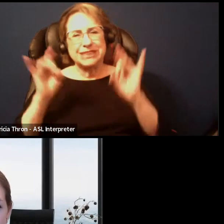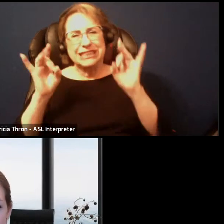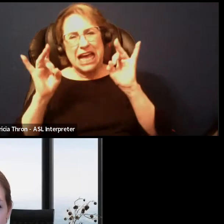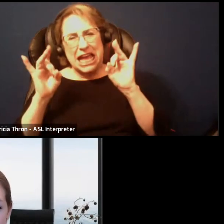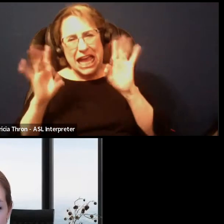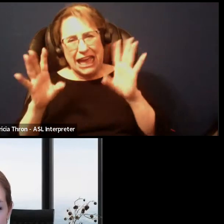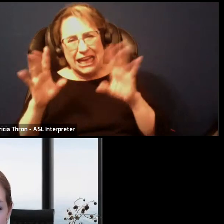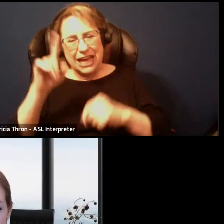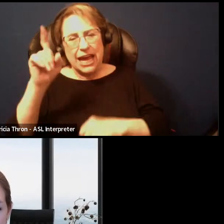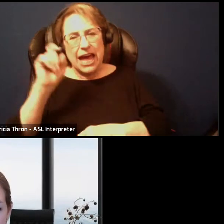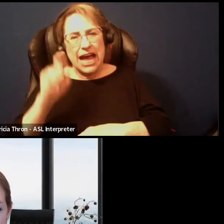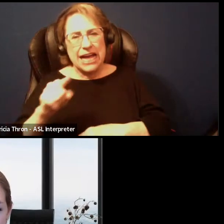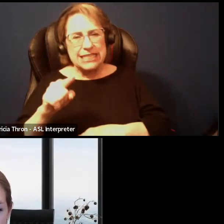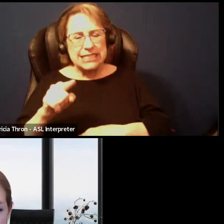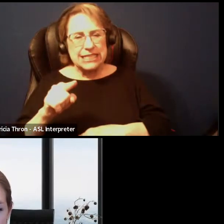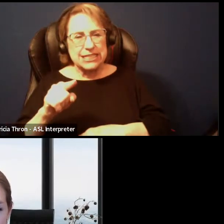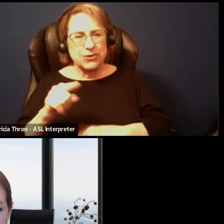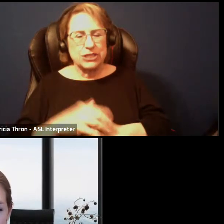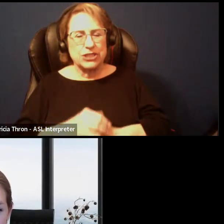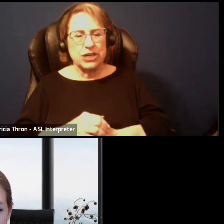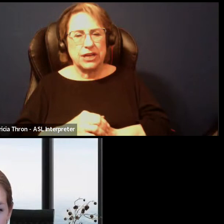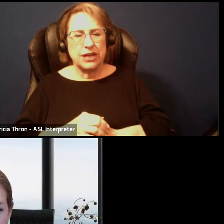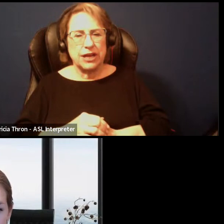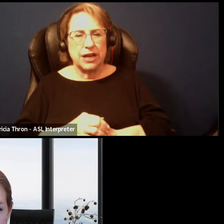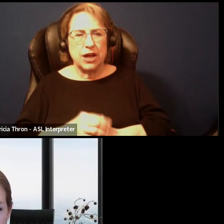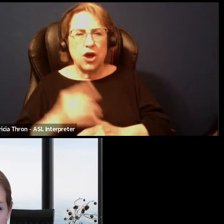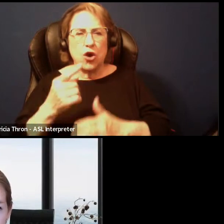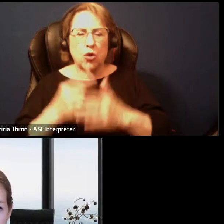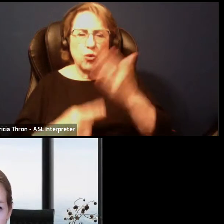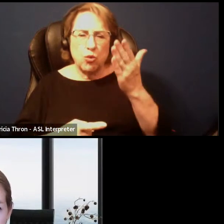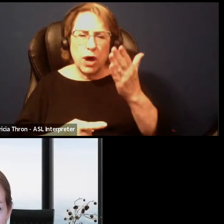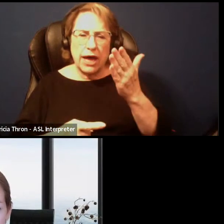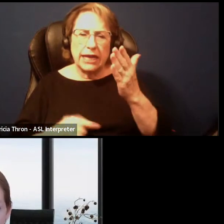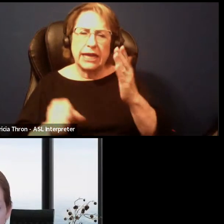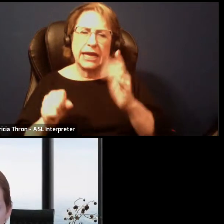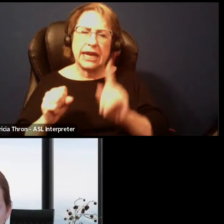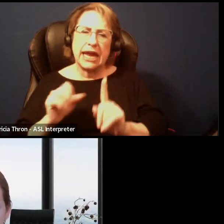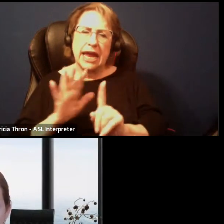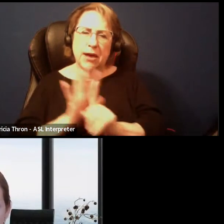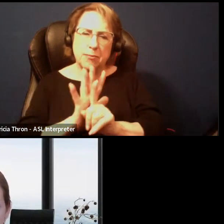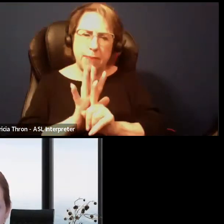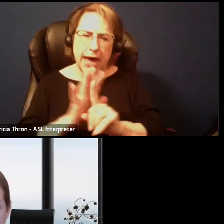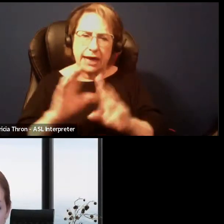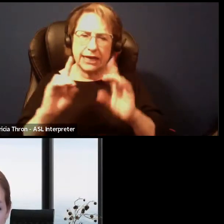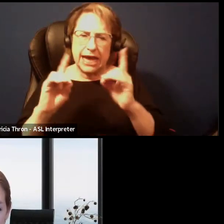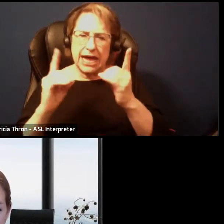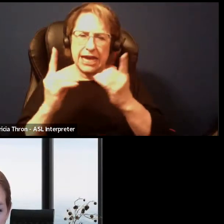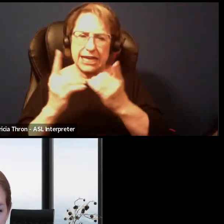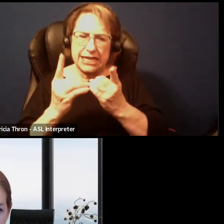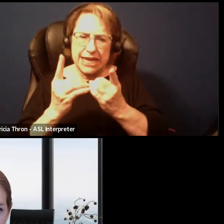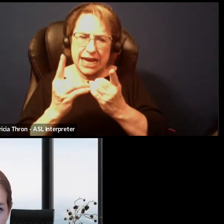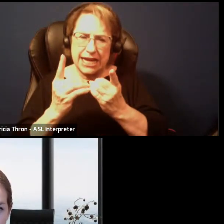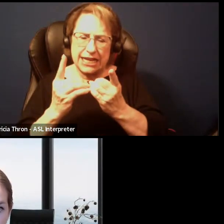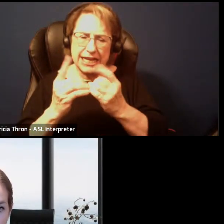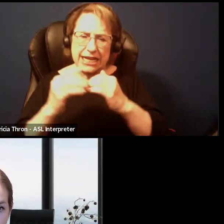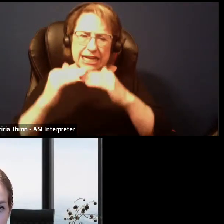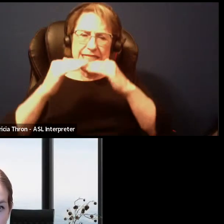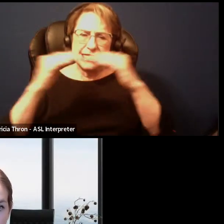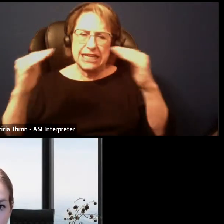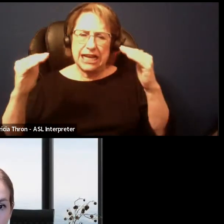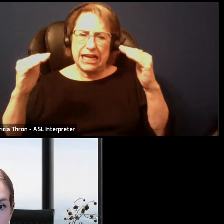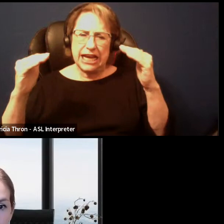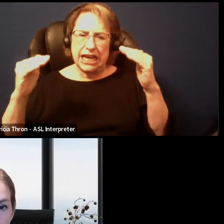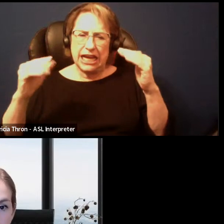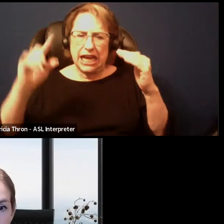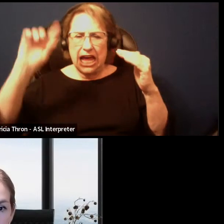all. What impact is a debt ceiling, government shutdown, rates, whatever going to